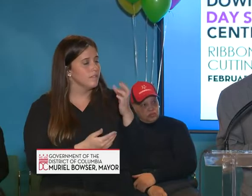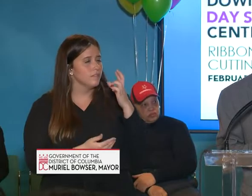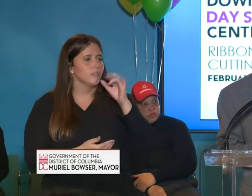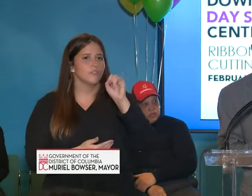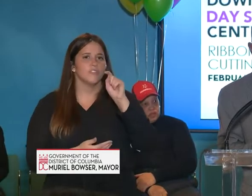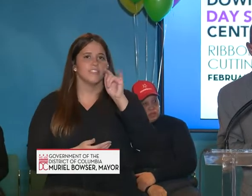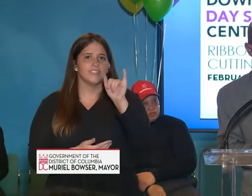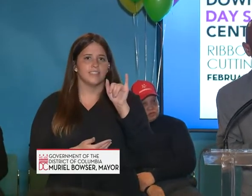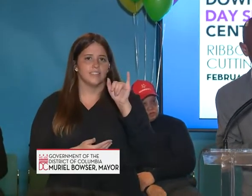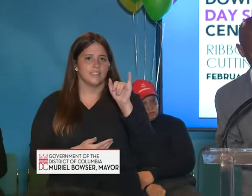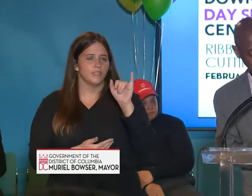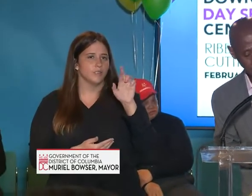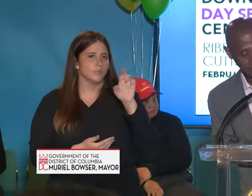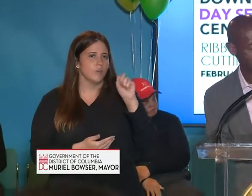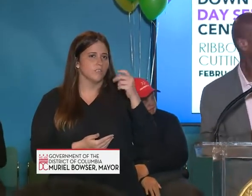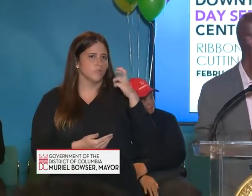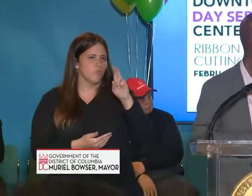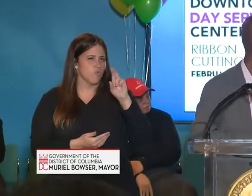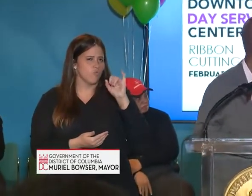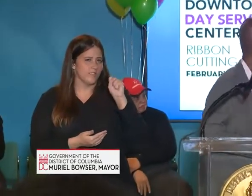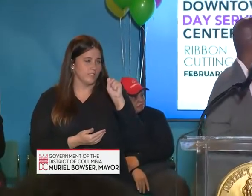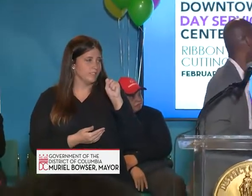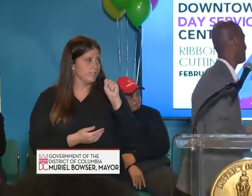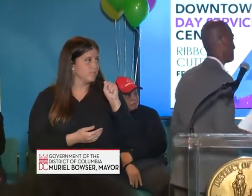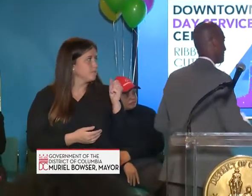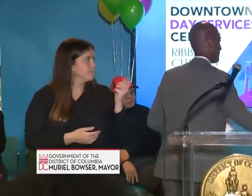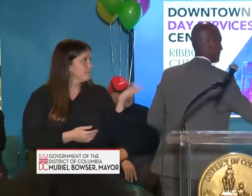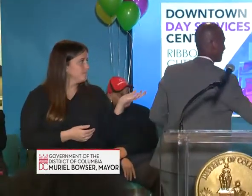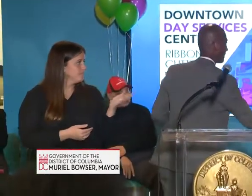Crispy Respris from Pathways to Housing.